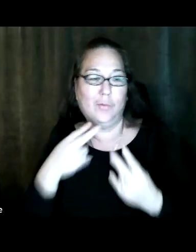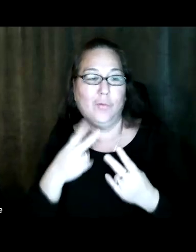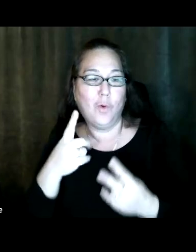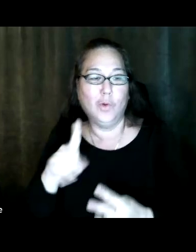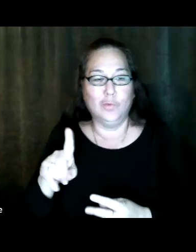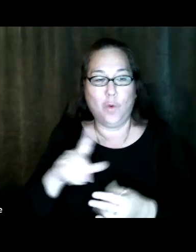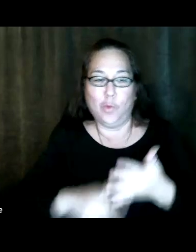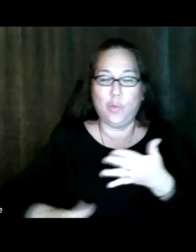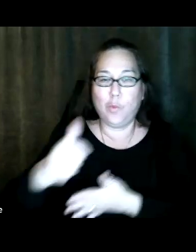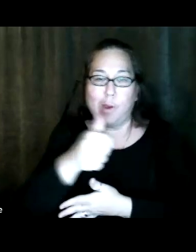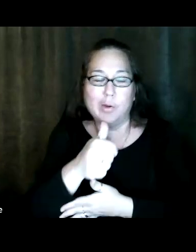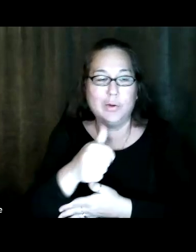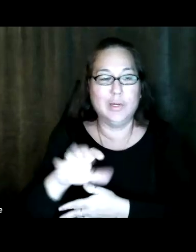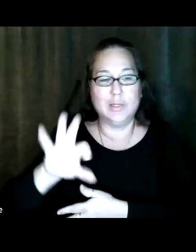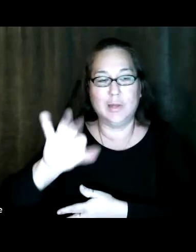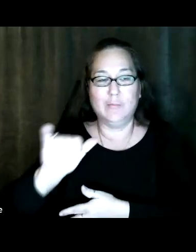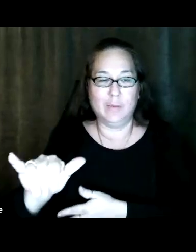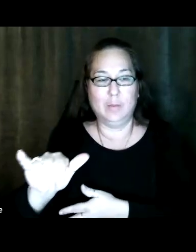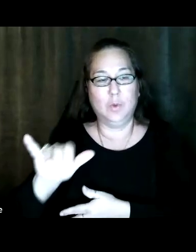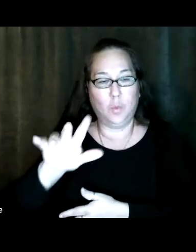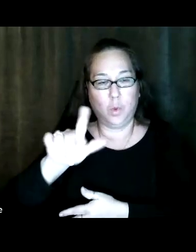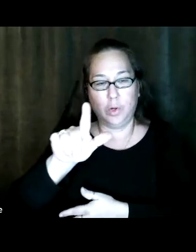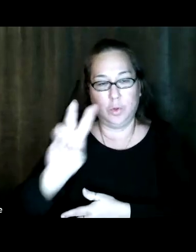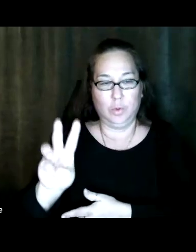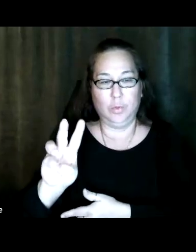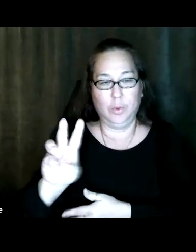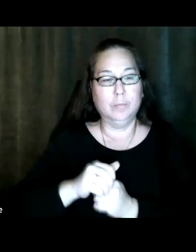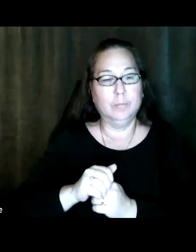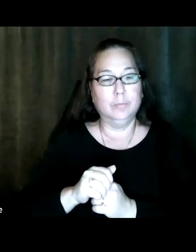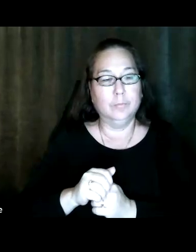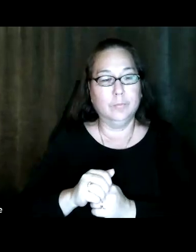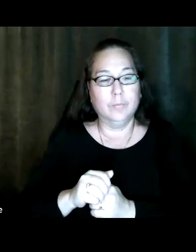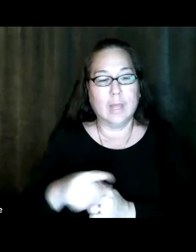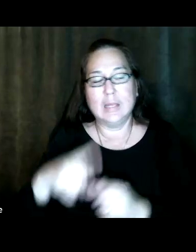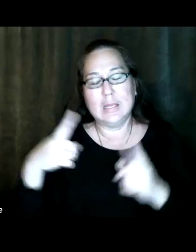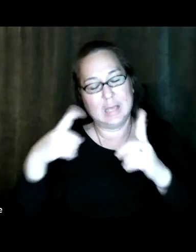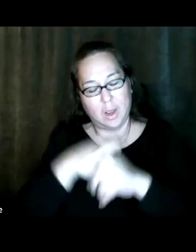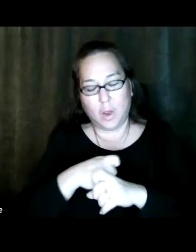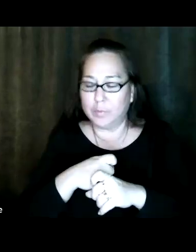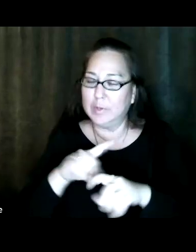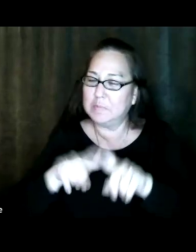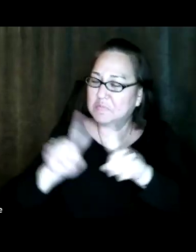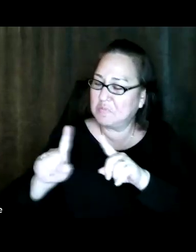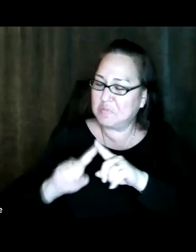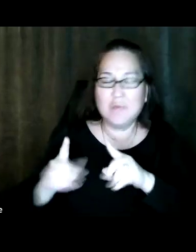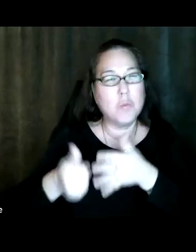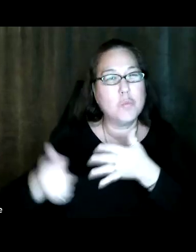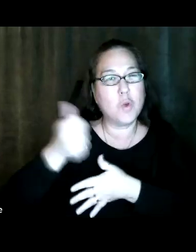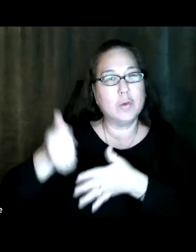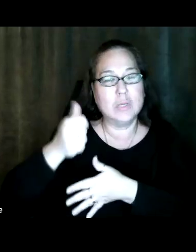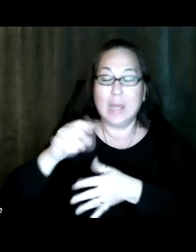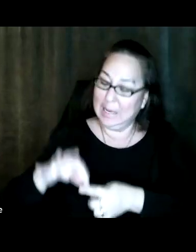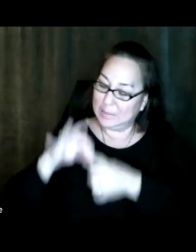century of disinvestment, a transportation department that tries to serve a complicated web of priorities, a special